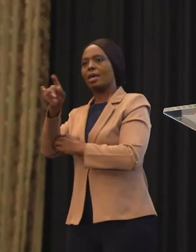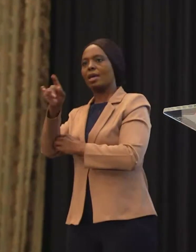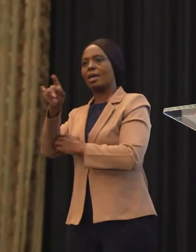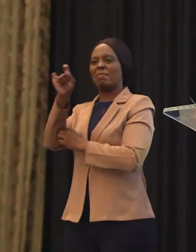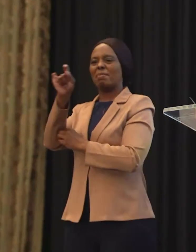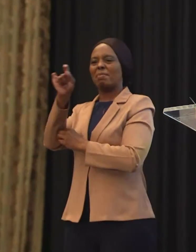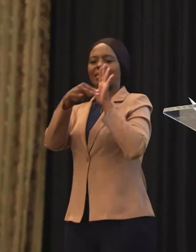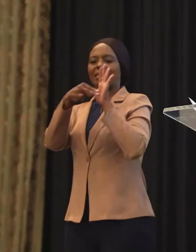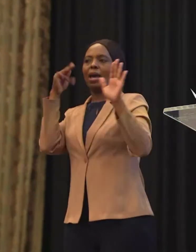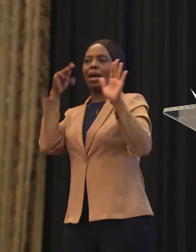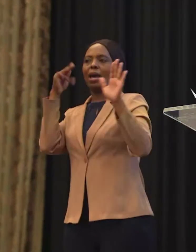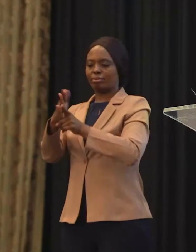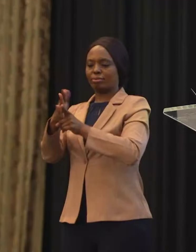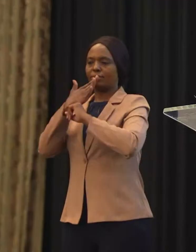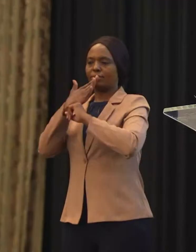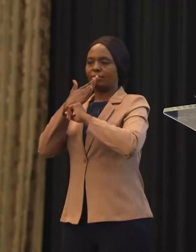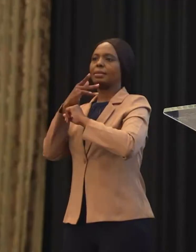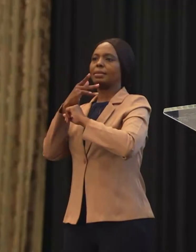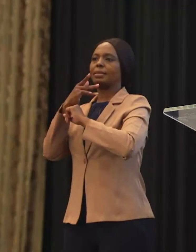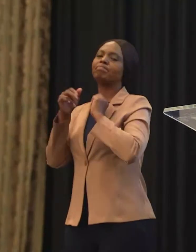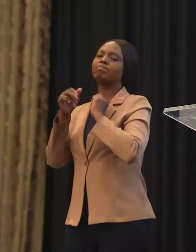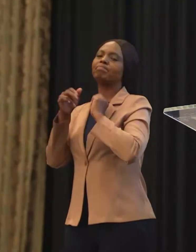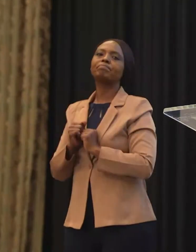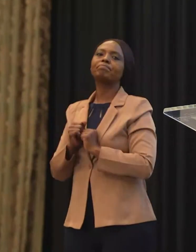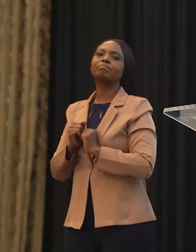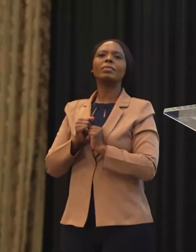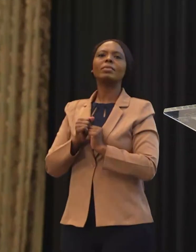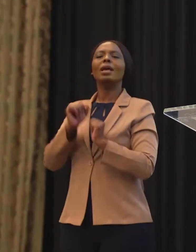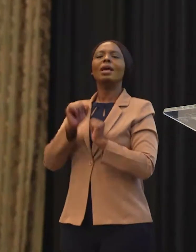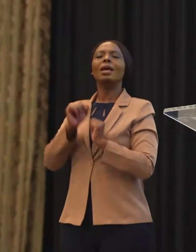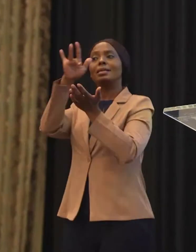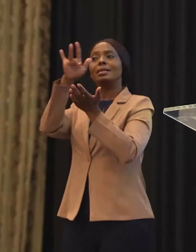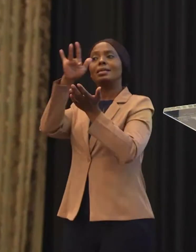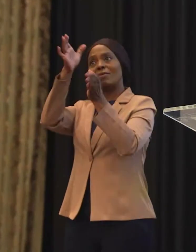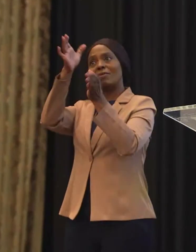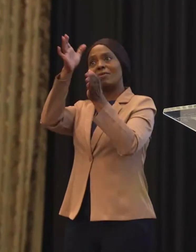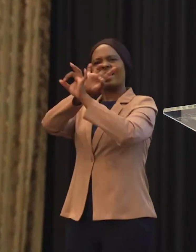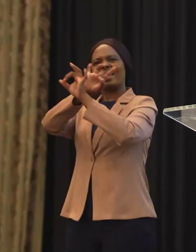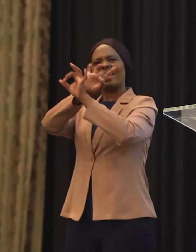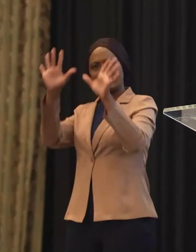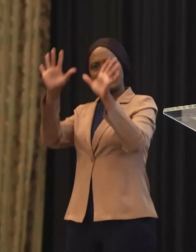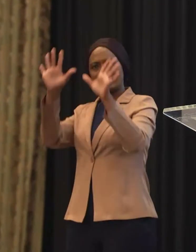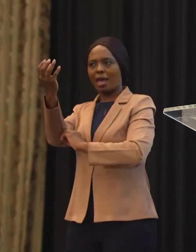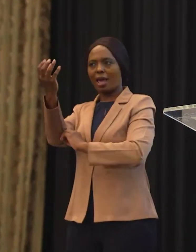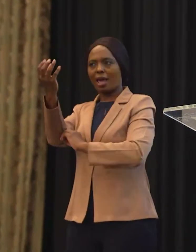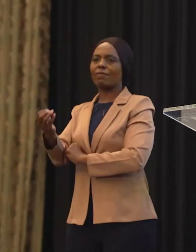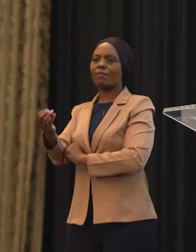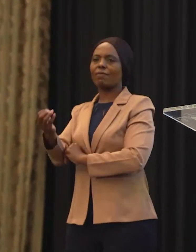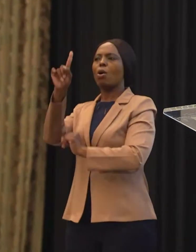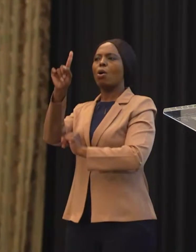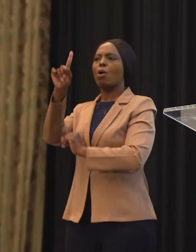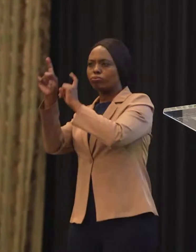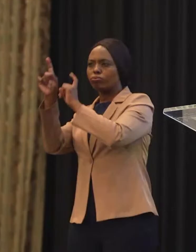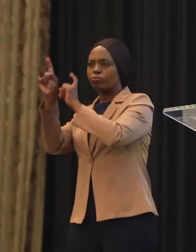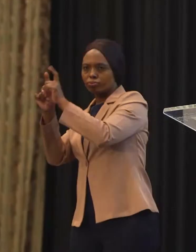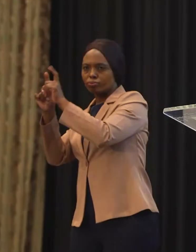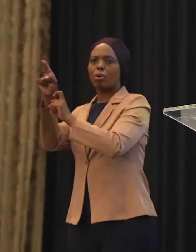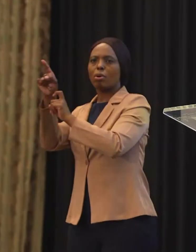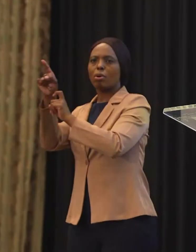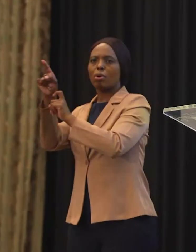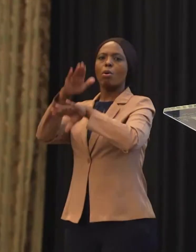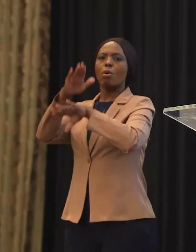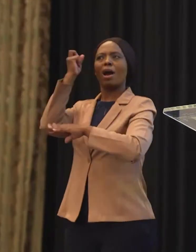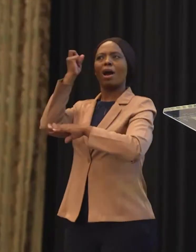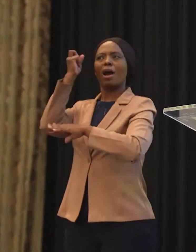So when it comes to centers of excellence, I think it was clear. The questions were around wanting to understand more how